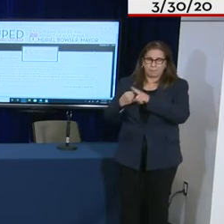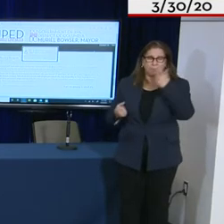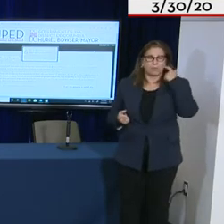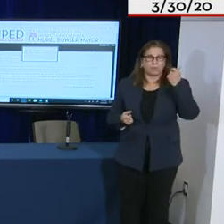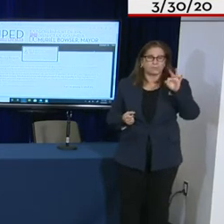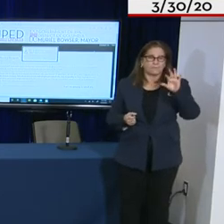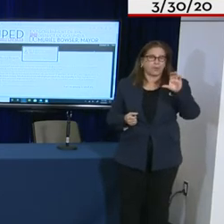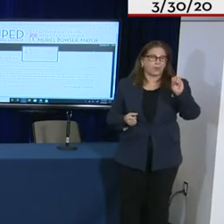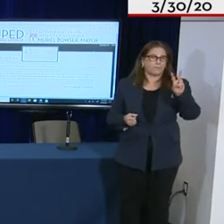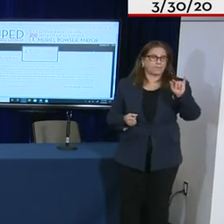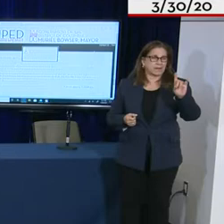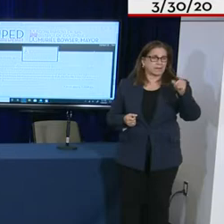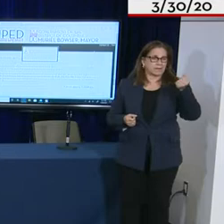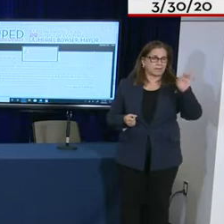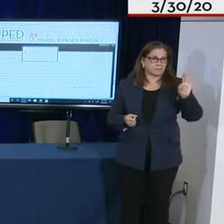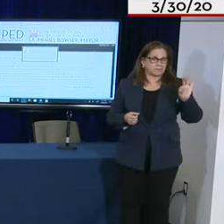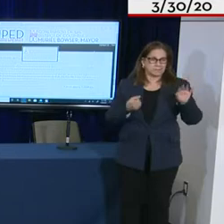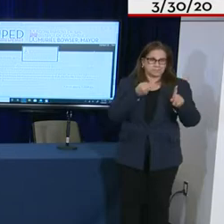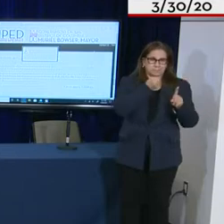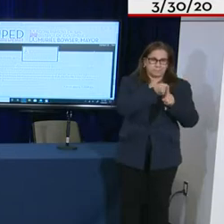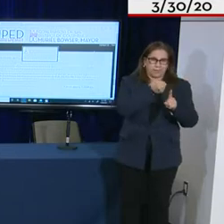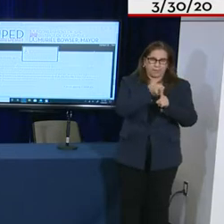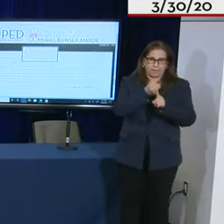have significantly,